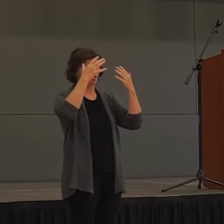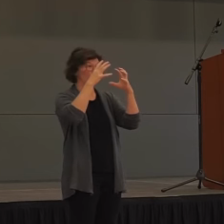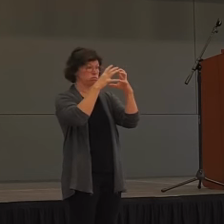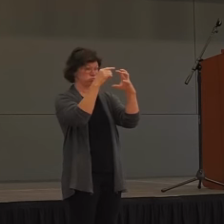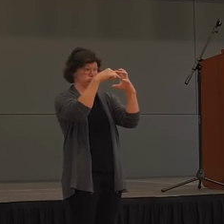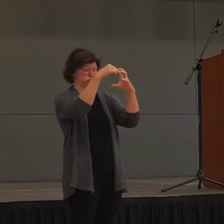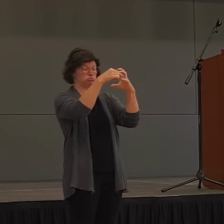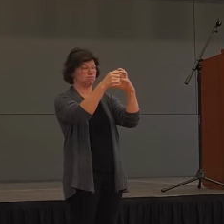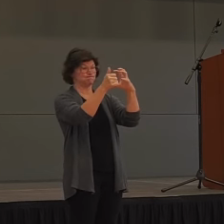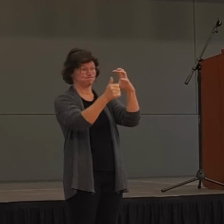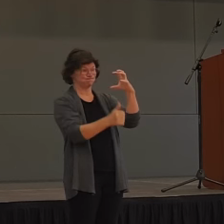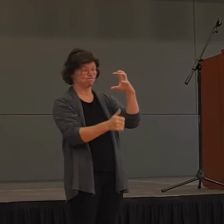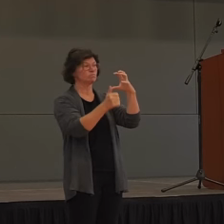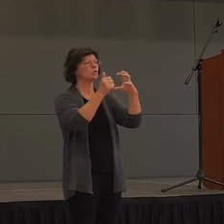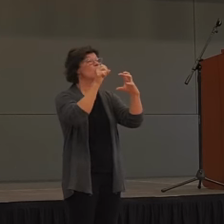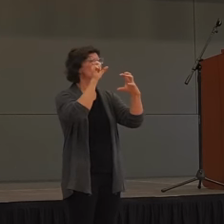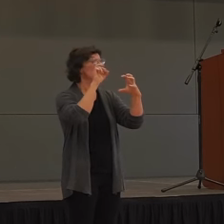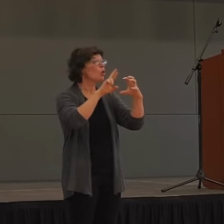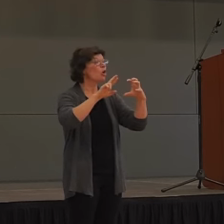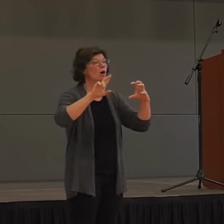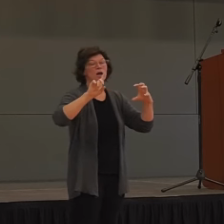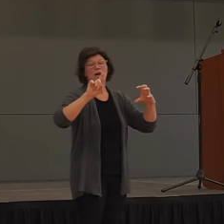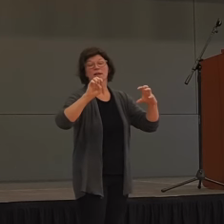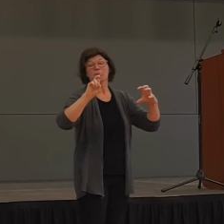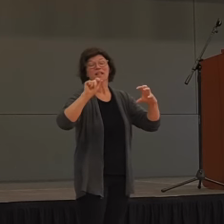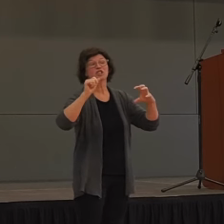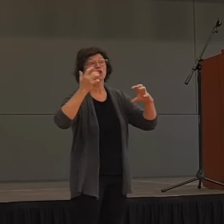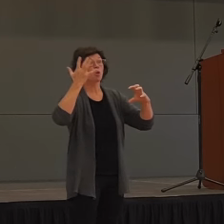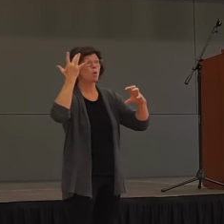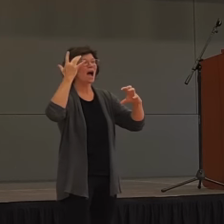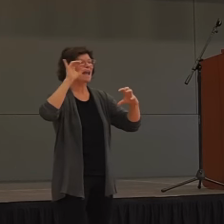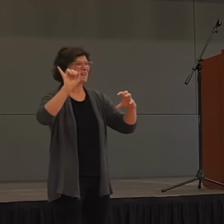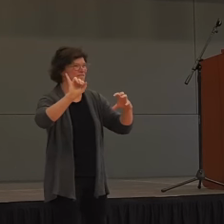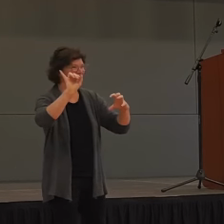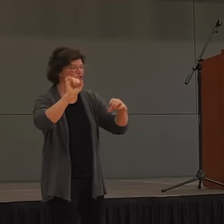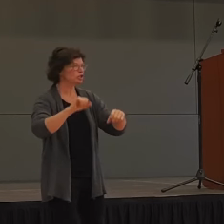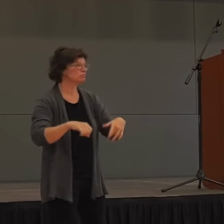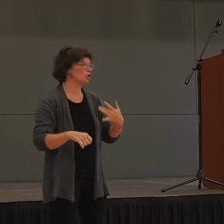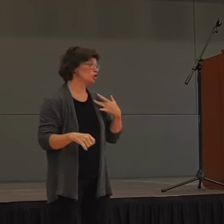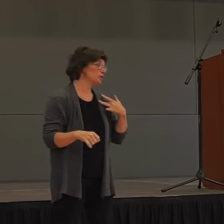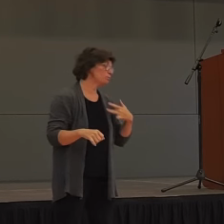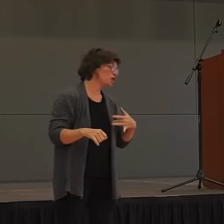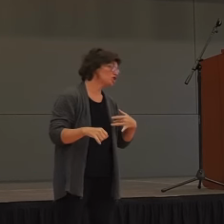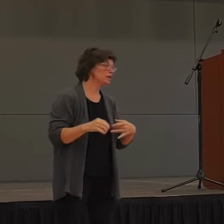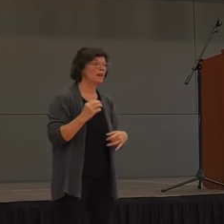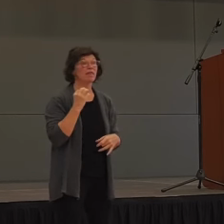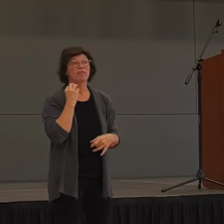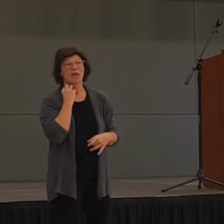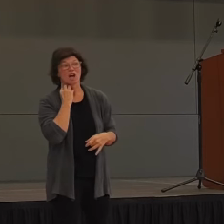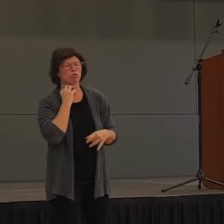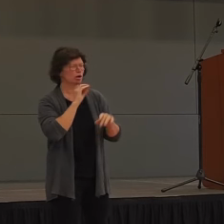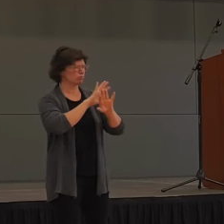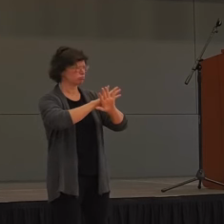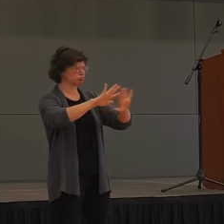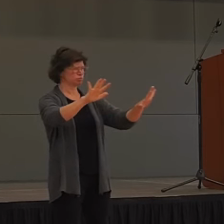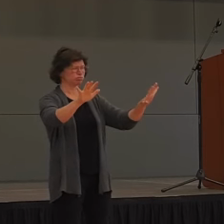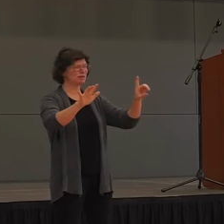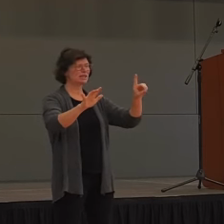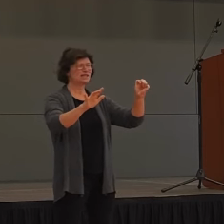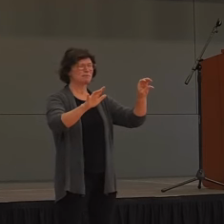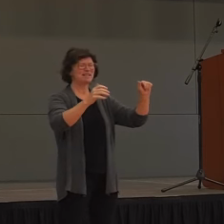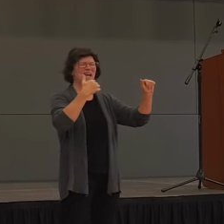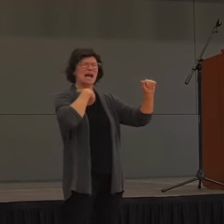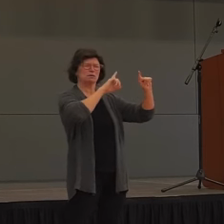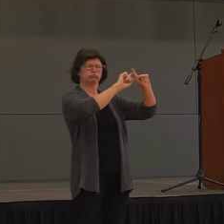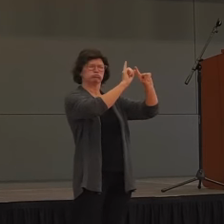be dementia due to a urinary tract infection or depression or thyroid problems, etc. So we